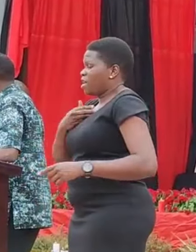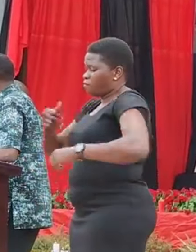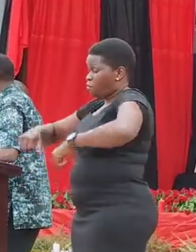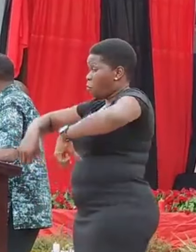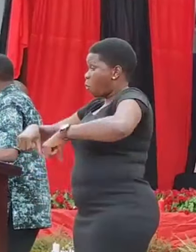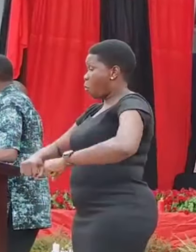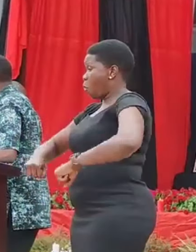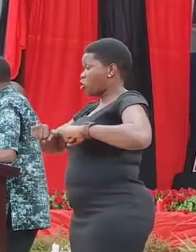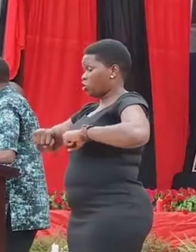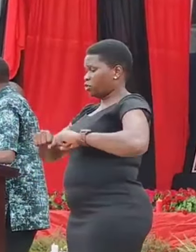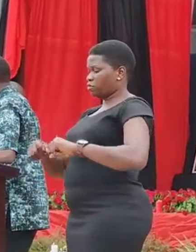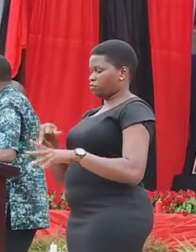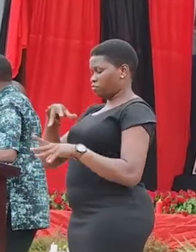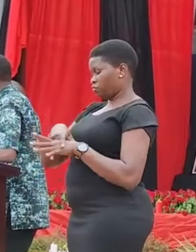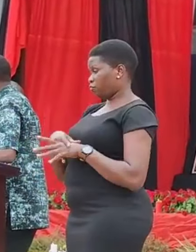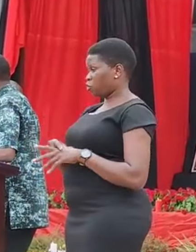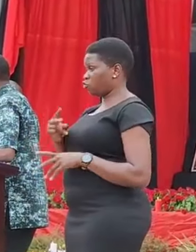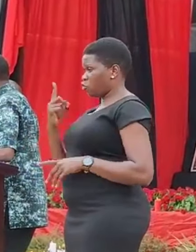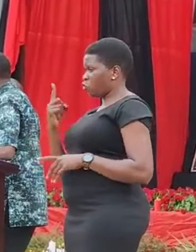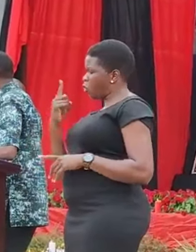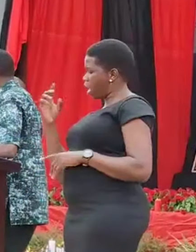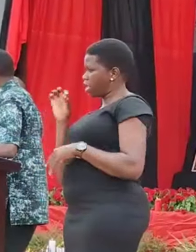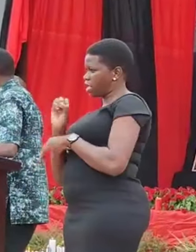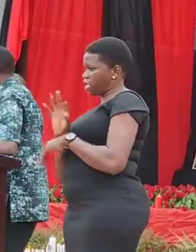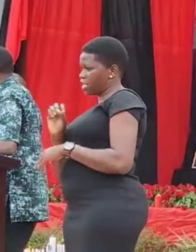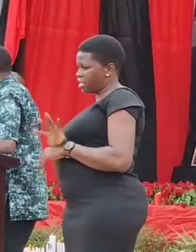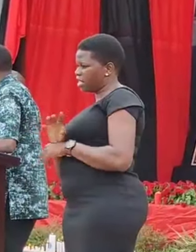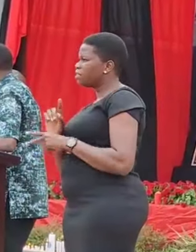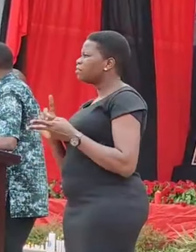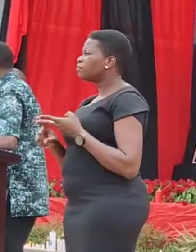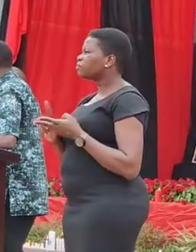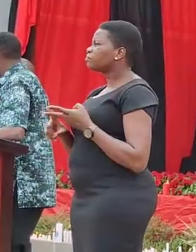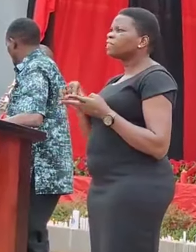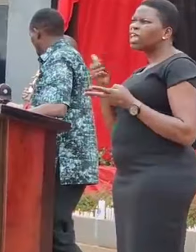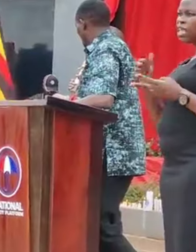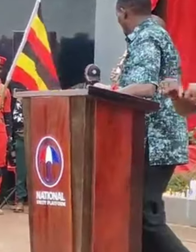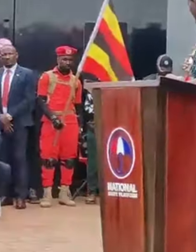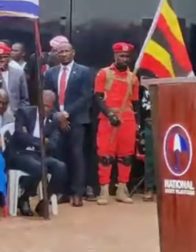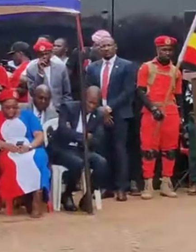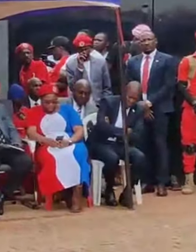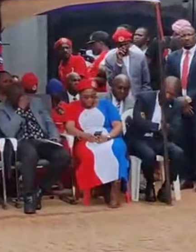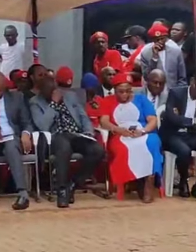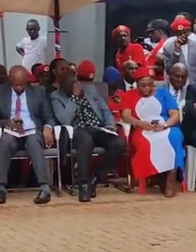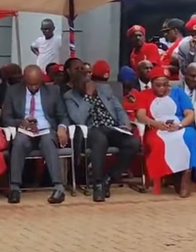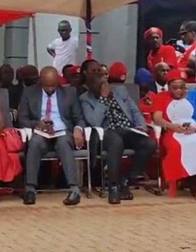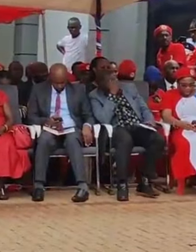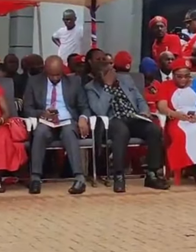abosi bange babiri kumulala kansala omulala yali teya